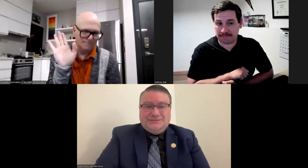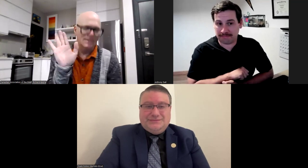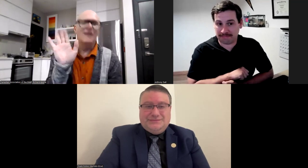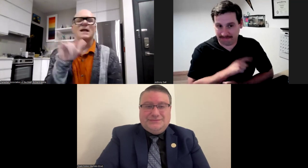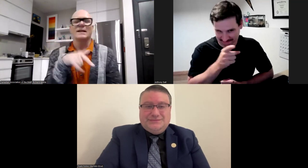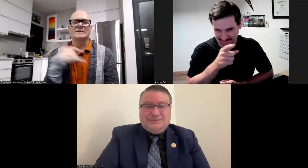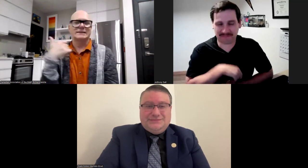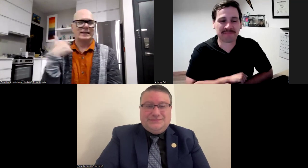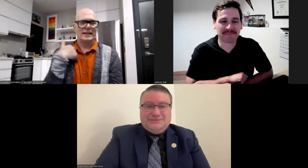I'll answer.